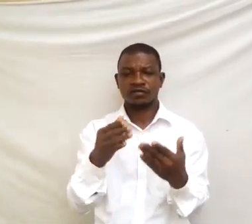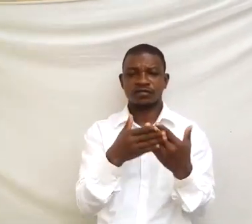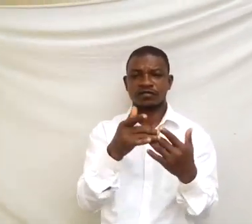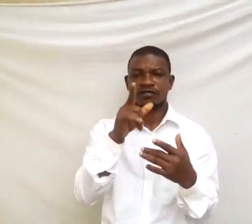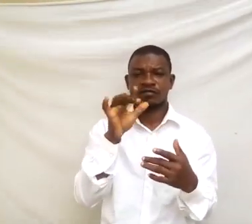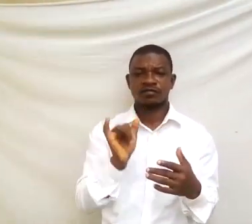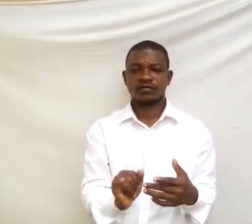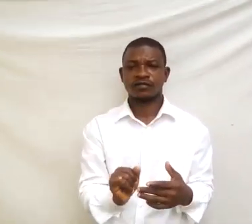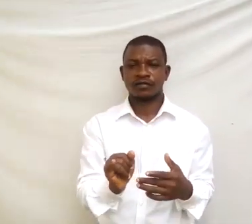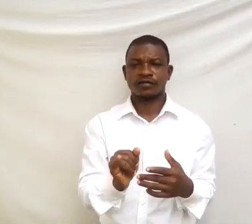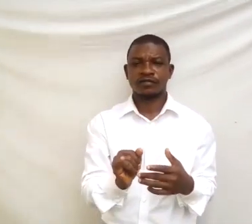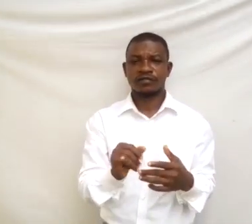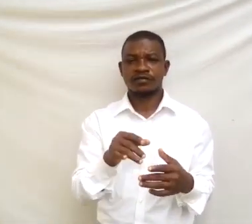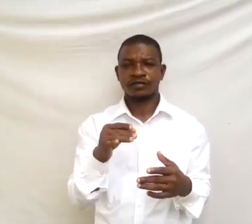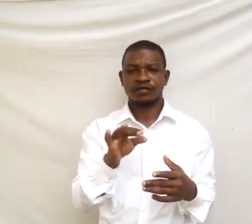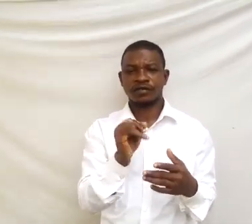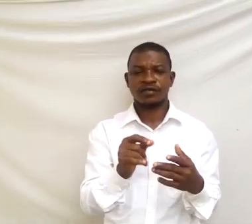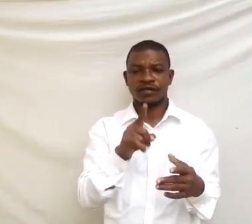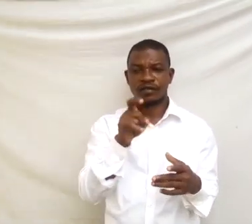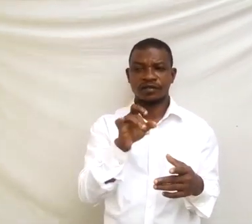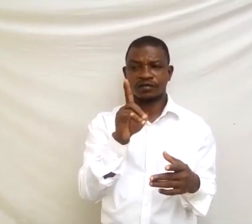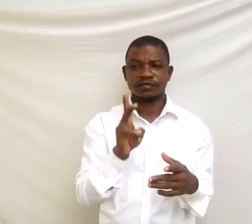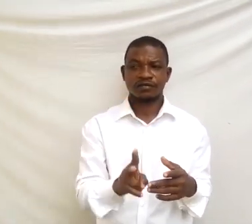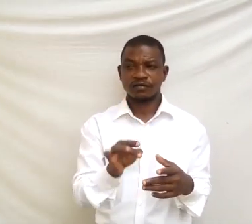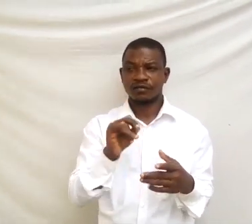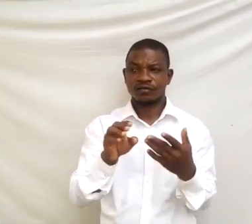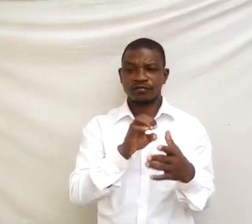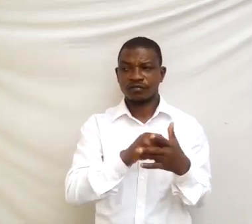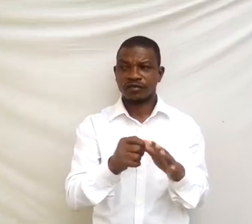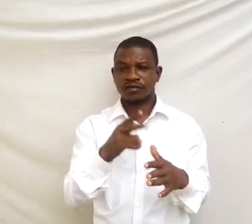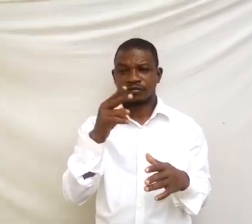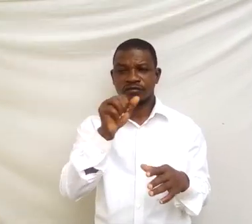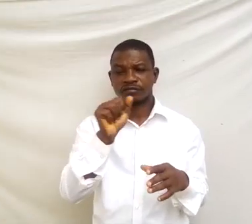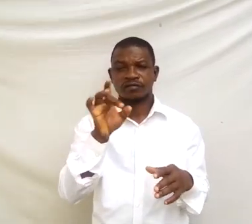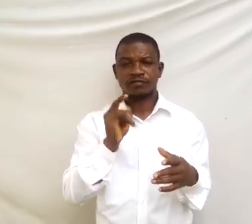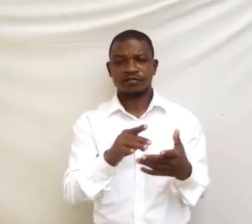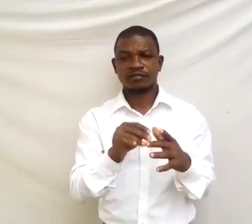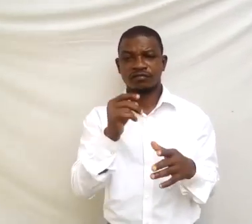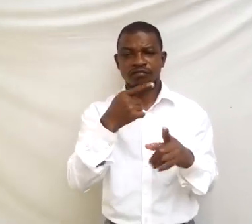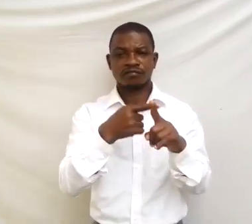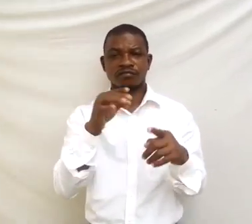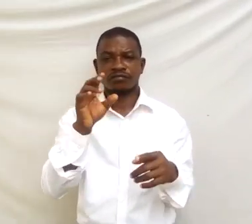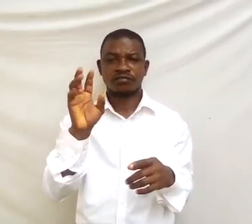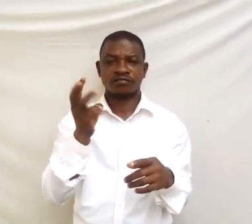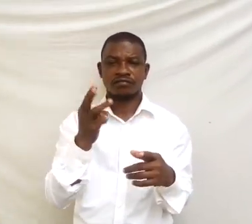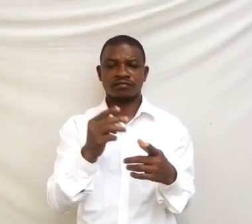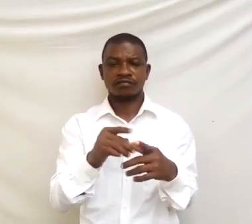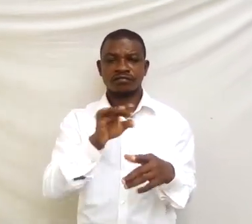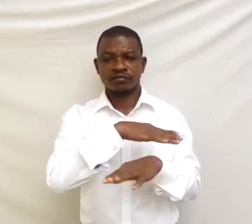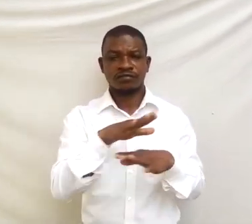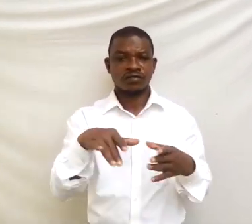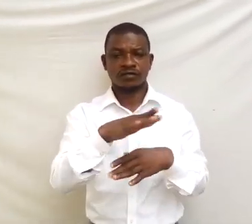Simplify x squared minus 8x plus 16 all over x